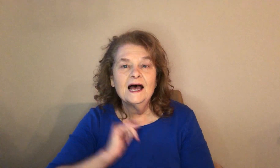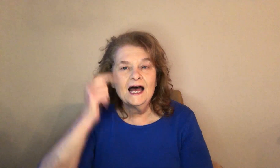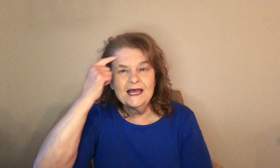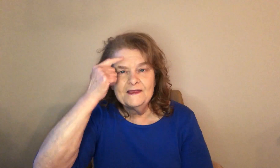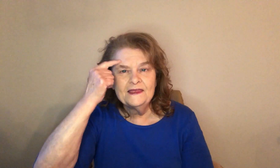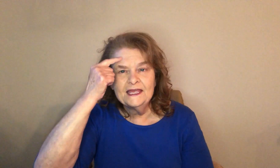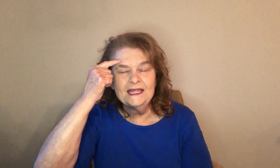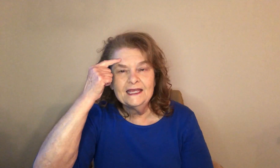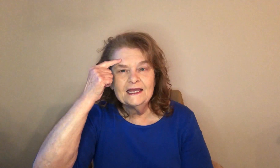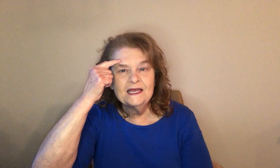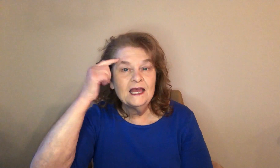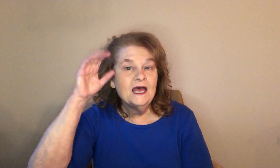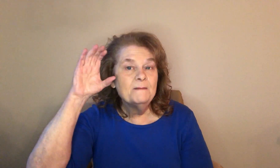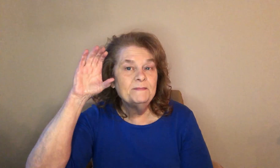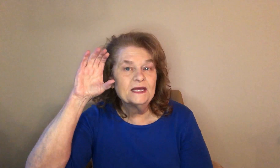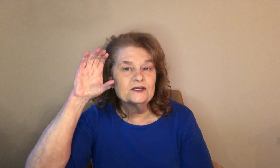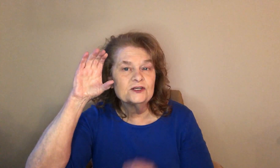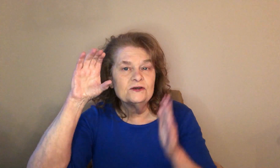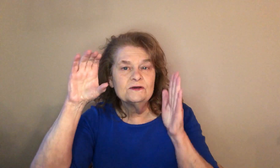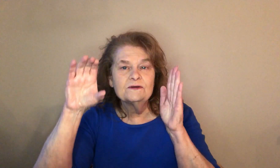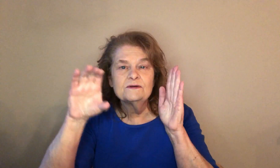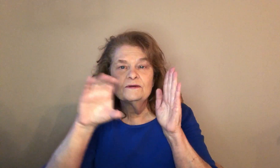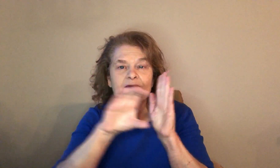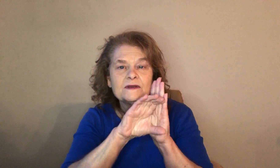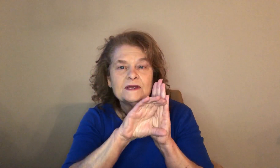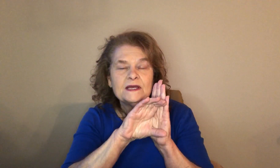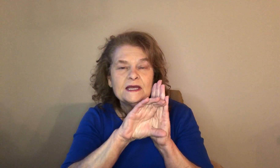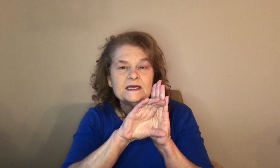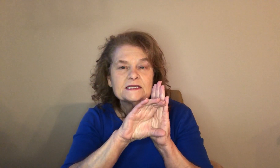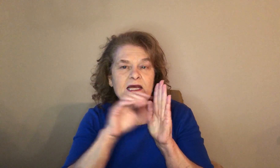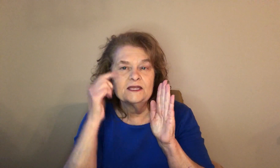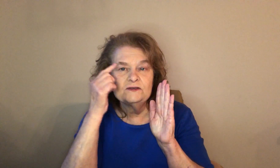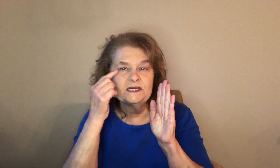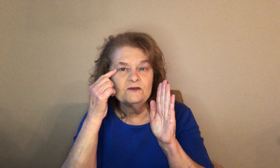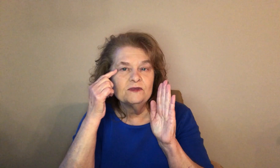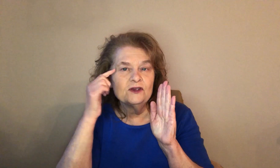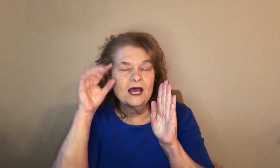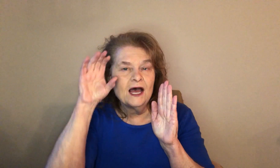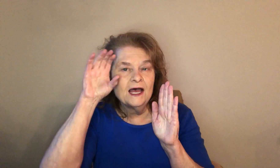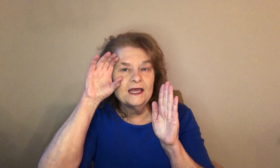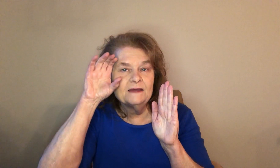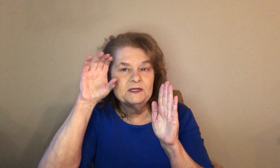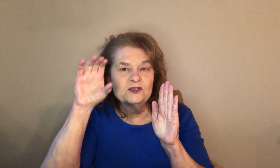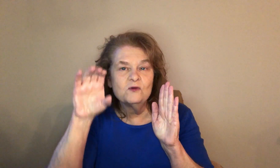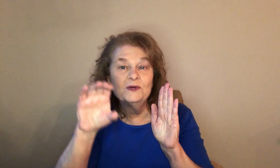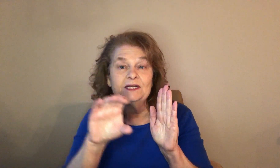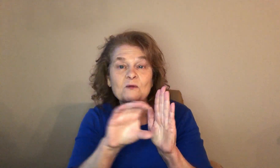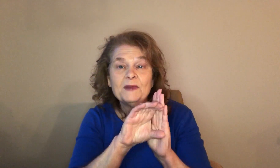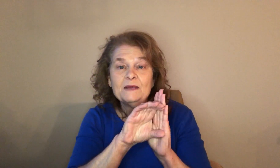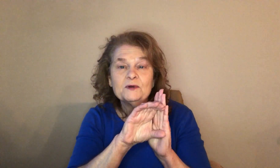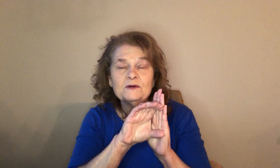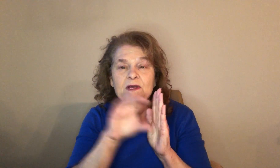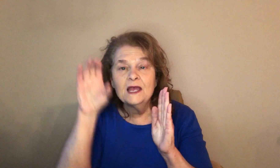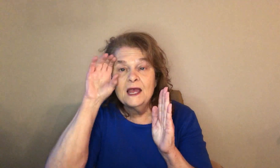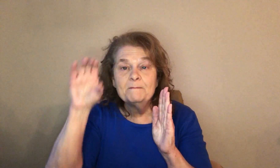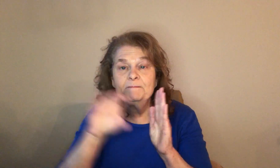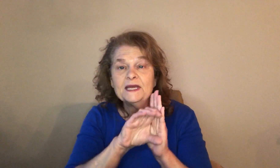I think picture is like you see it with your eye, but you're going to put it on paper.